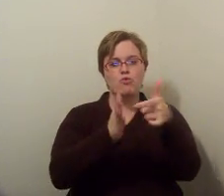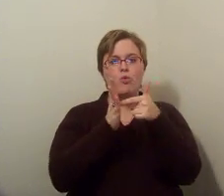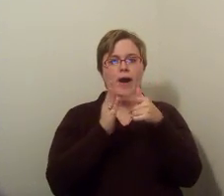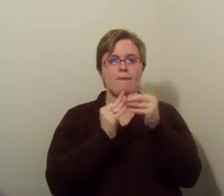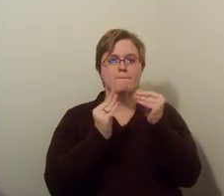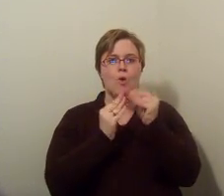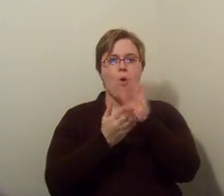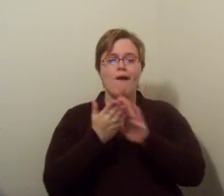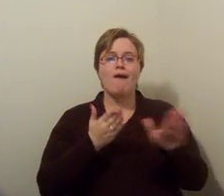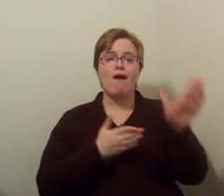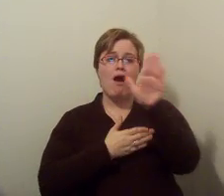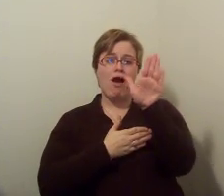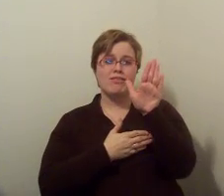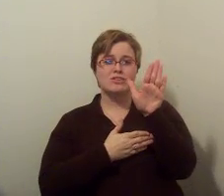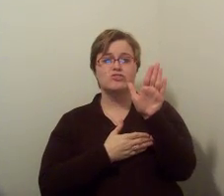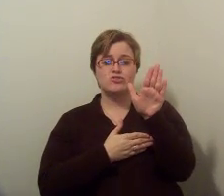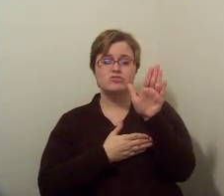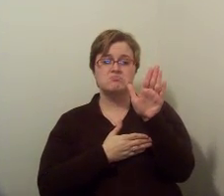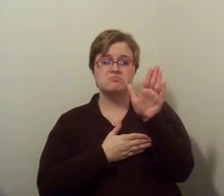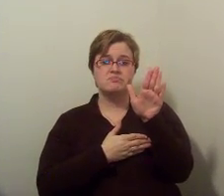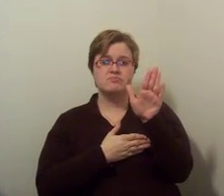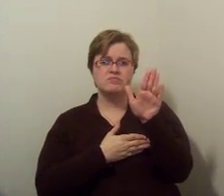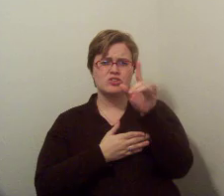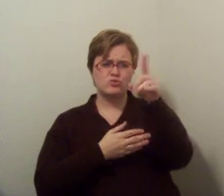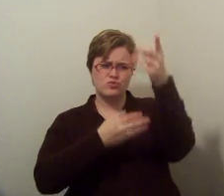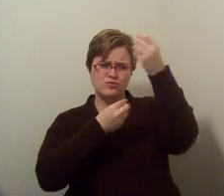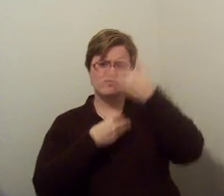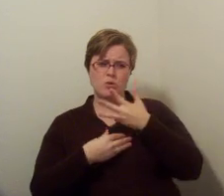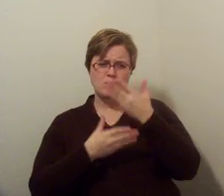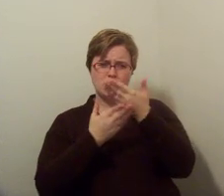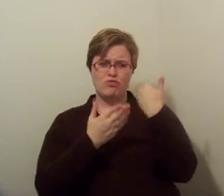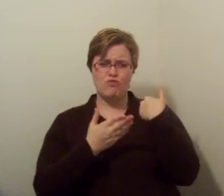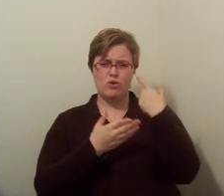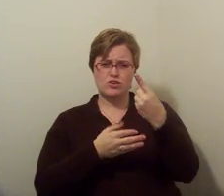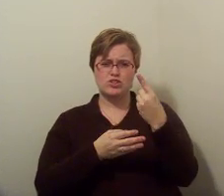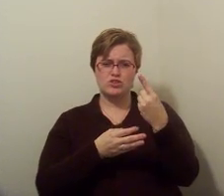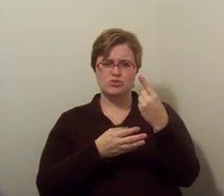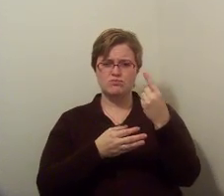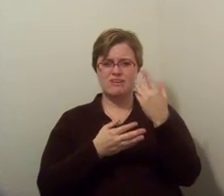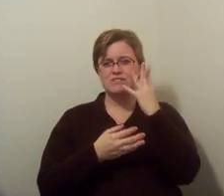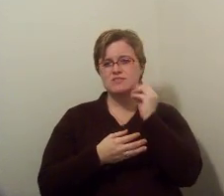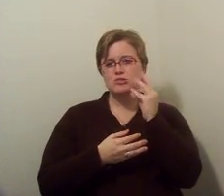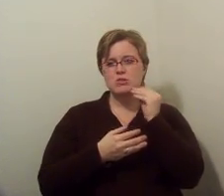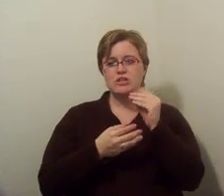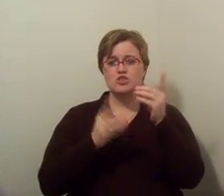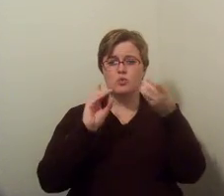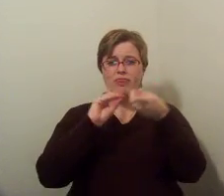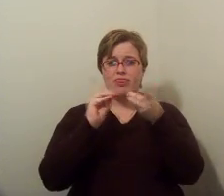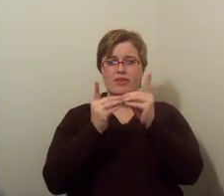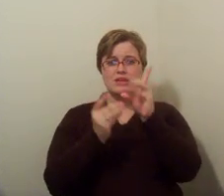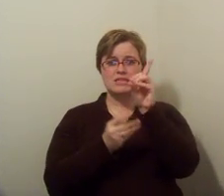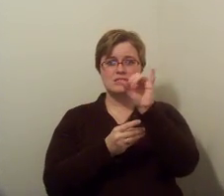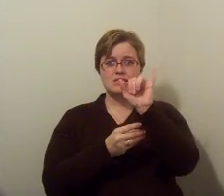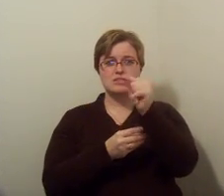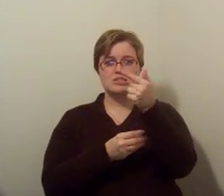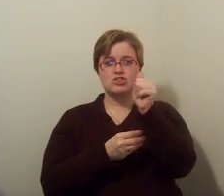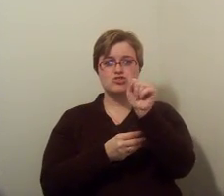So you said that you've done a little with digital photography, is that correct? But you haven't done anything with darkrooms,